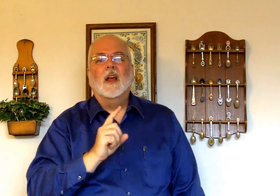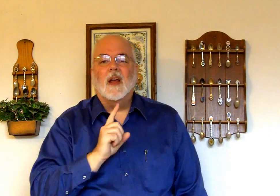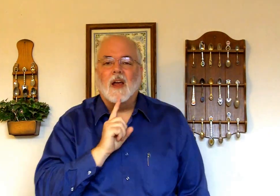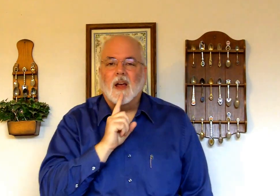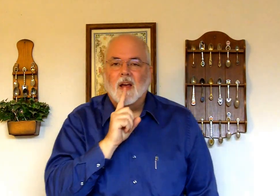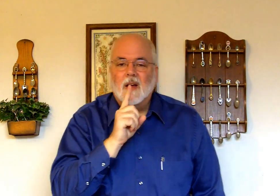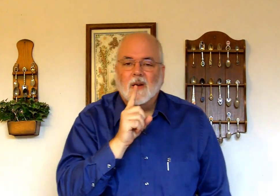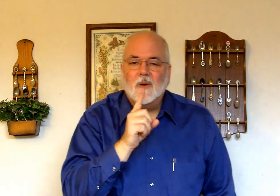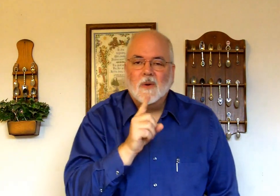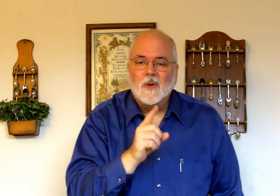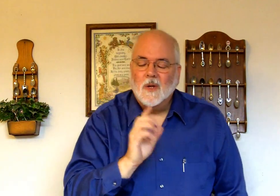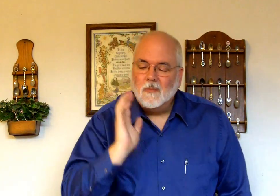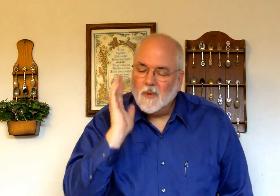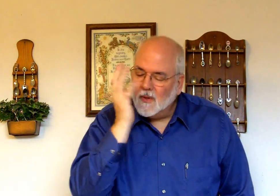beautiful, how